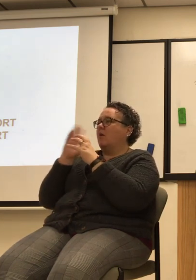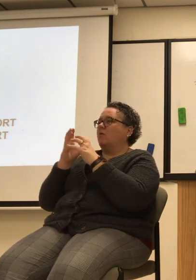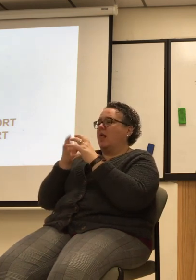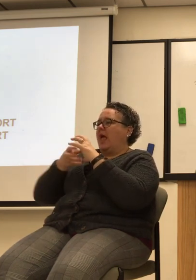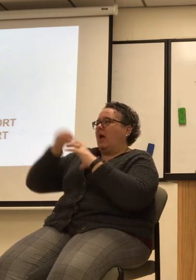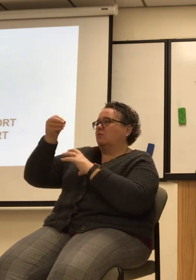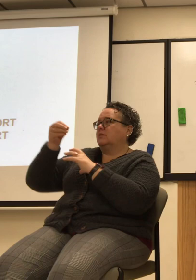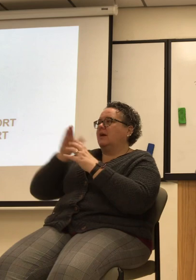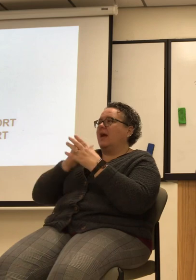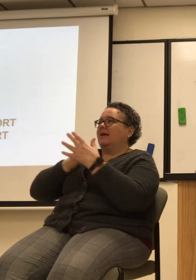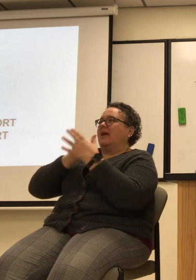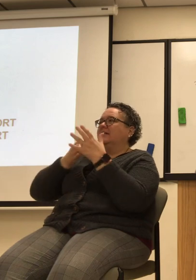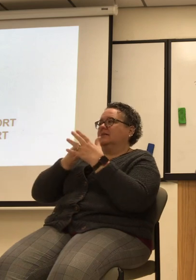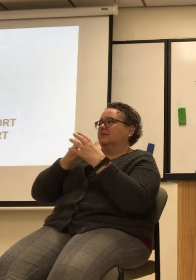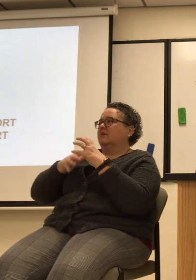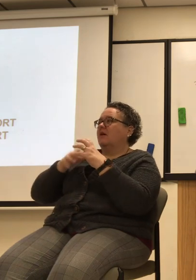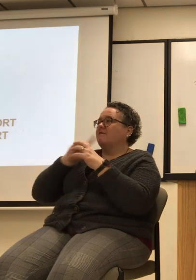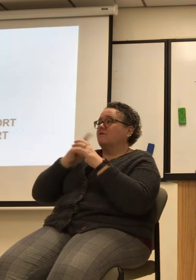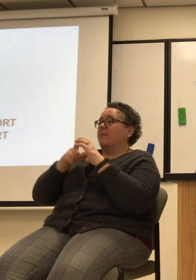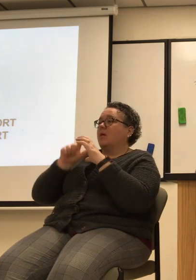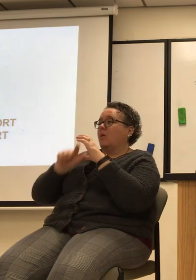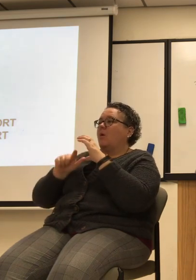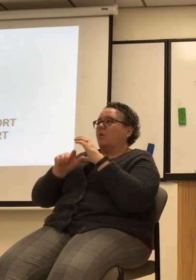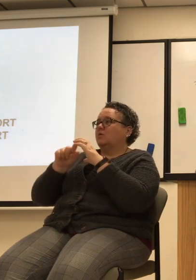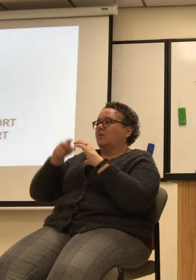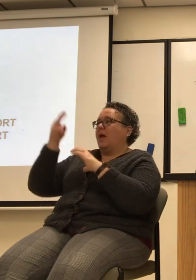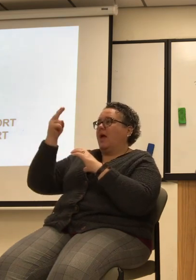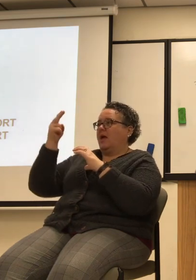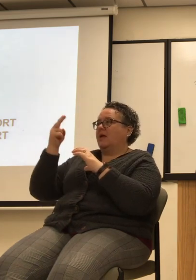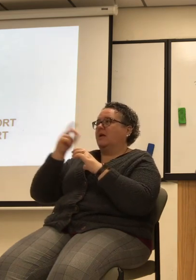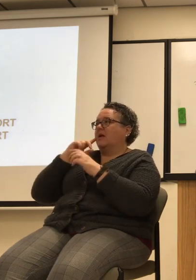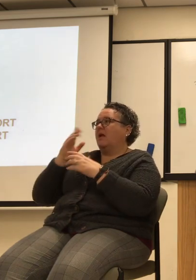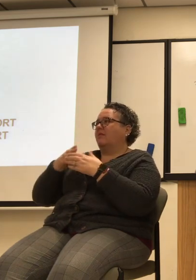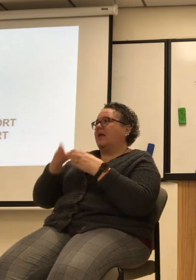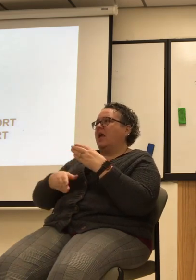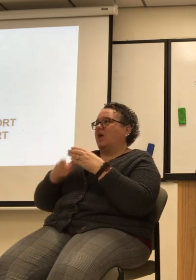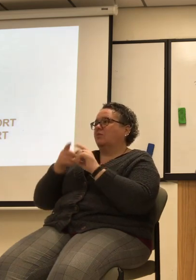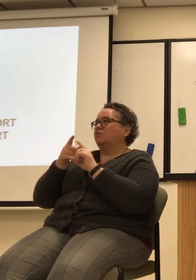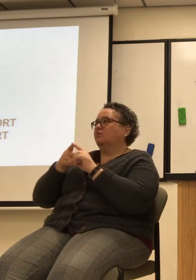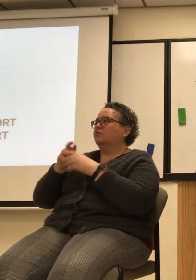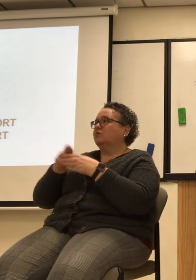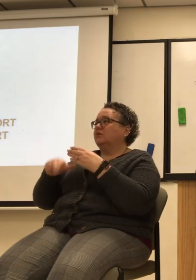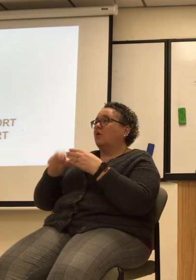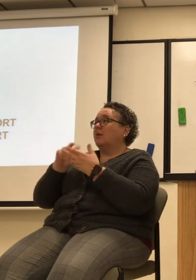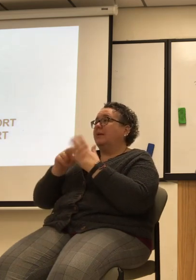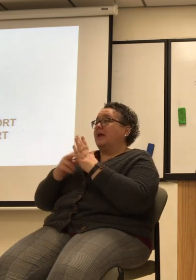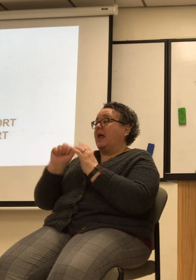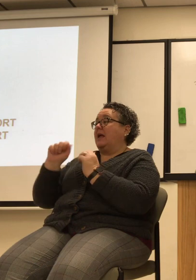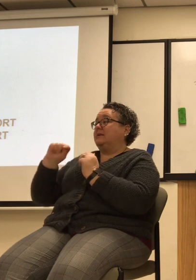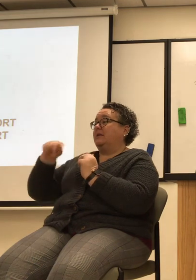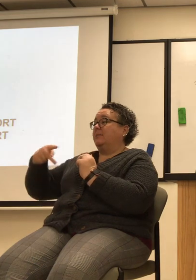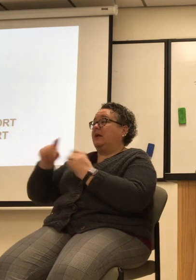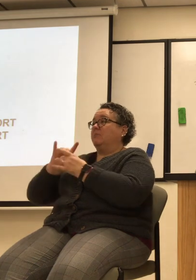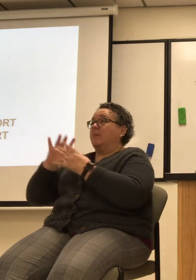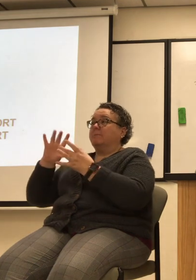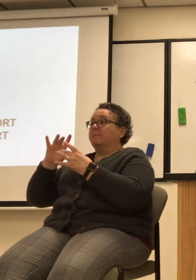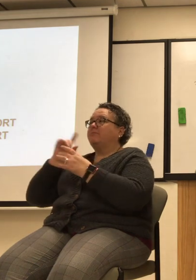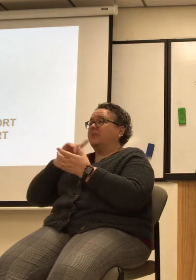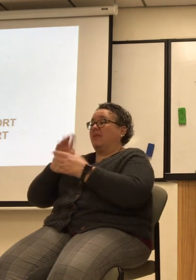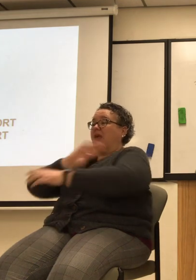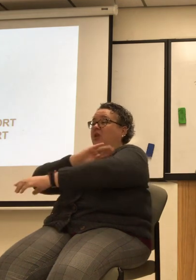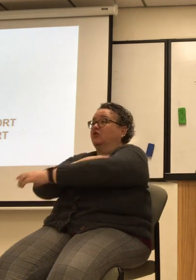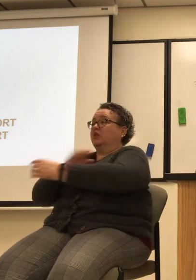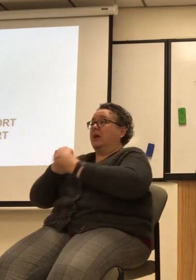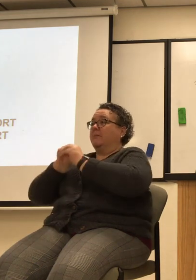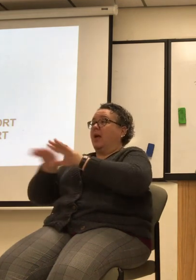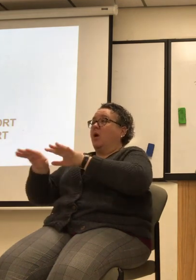against the gradient from low to high. And the end result is when you break the ATP apart and release the energy, you're